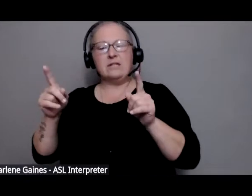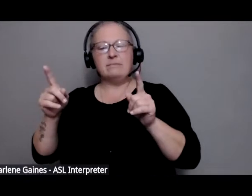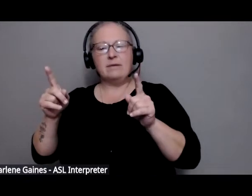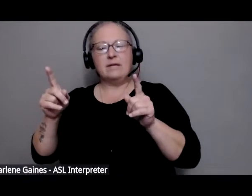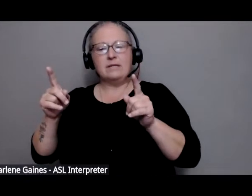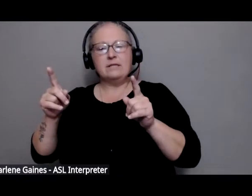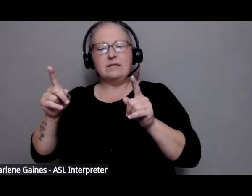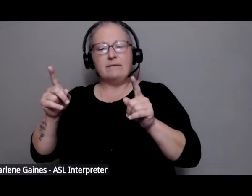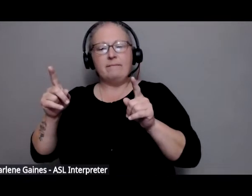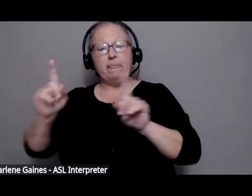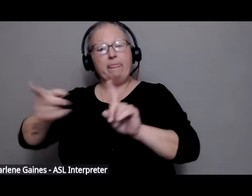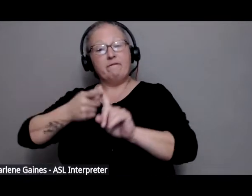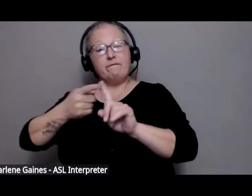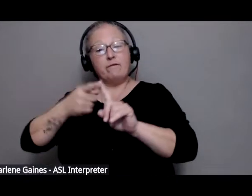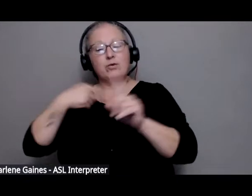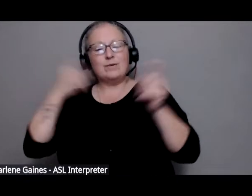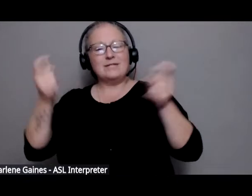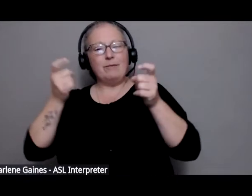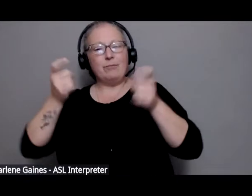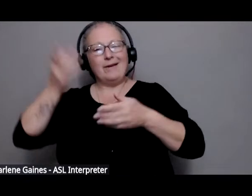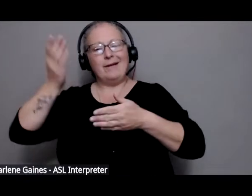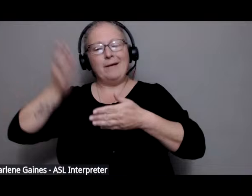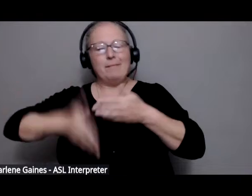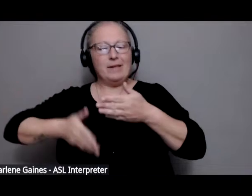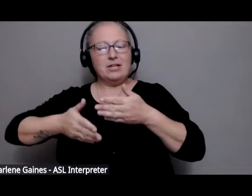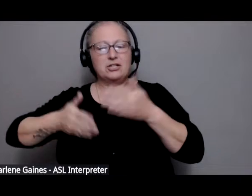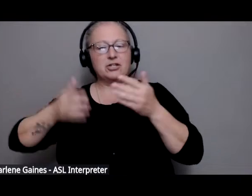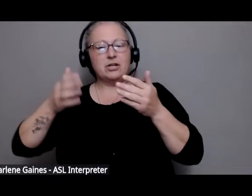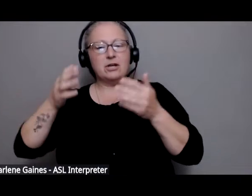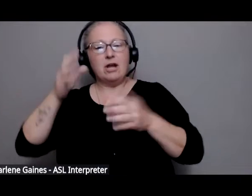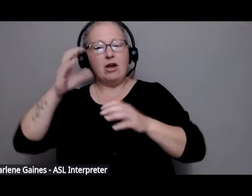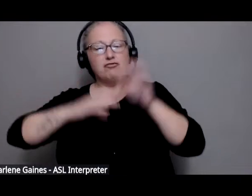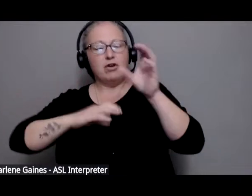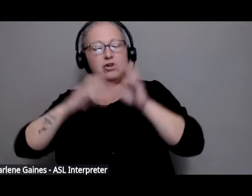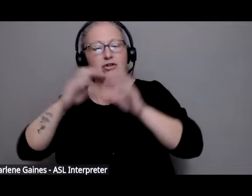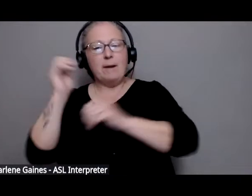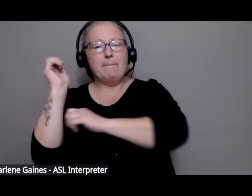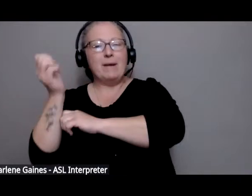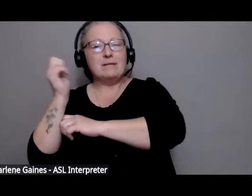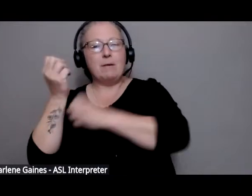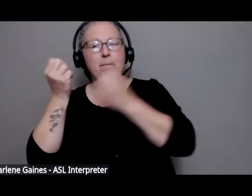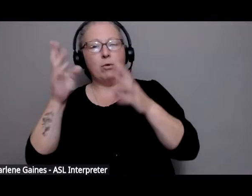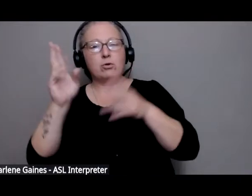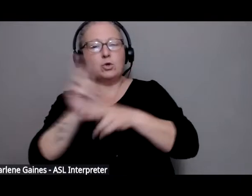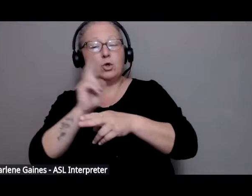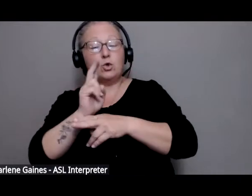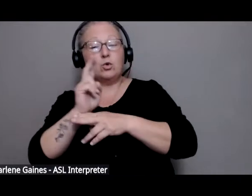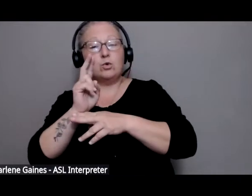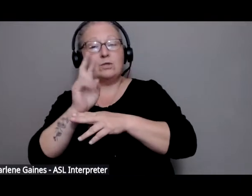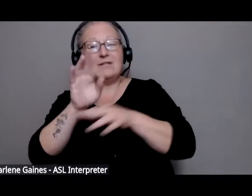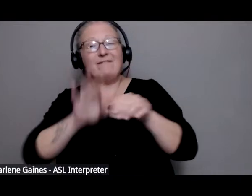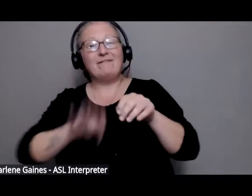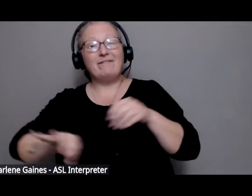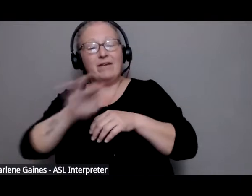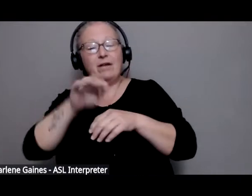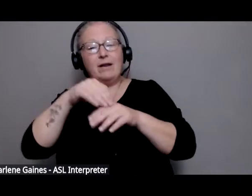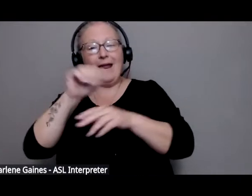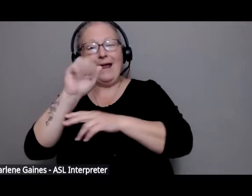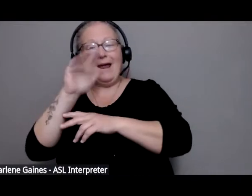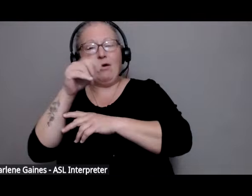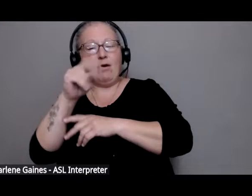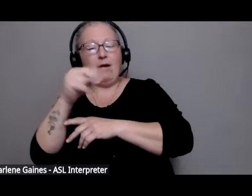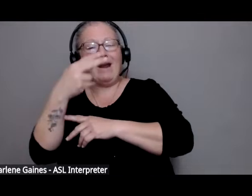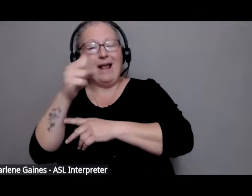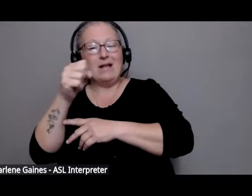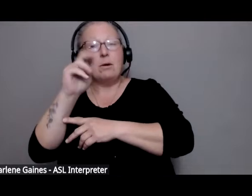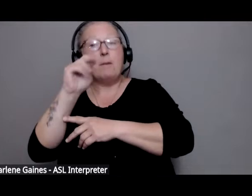with. First, we celebrated the completion of construction of the baseball multi-use field at Aragon High School on March 4th.